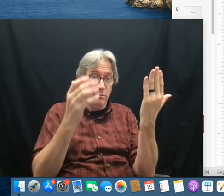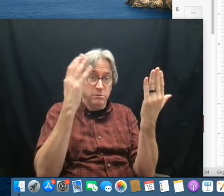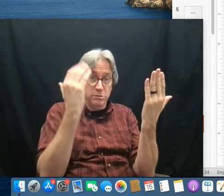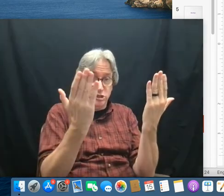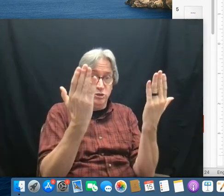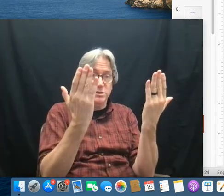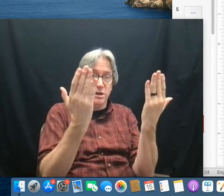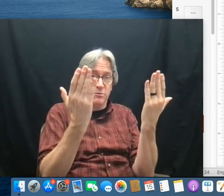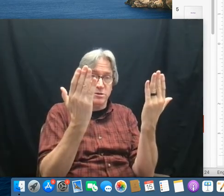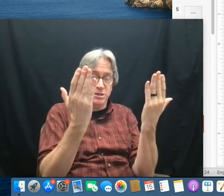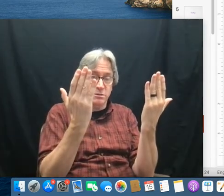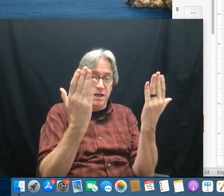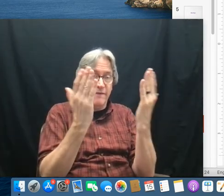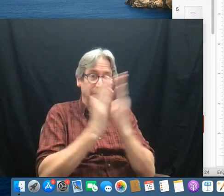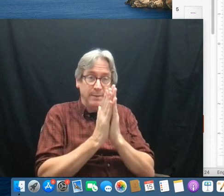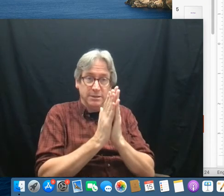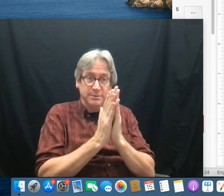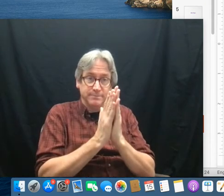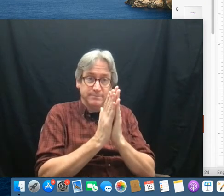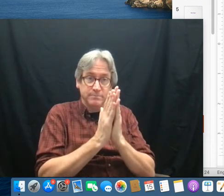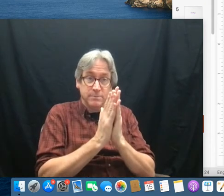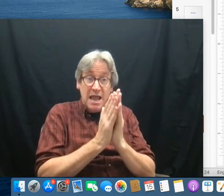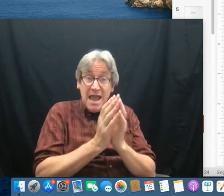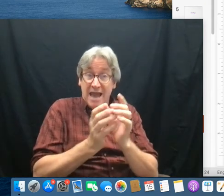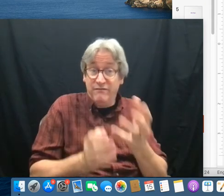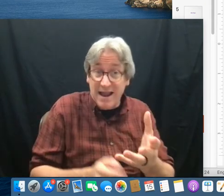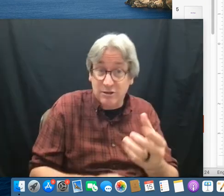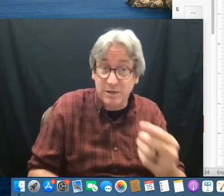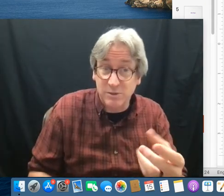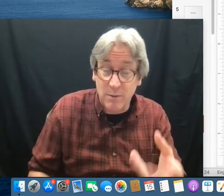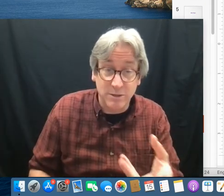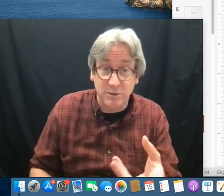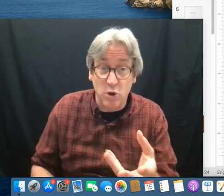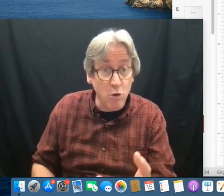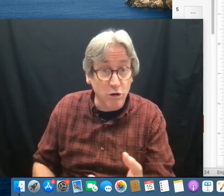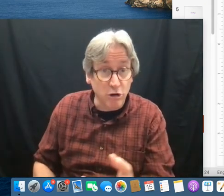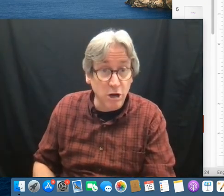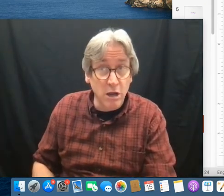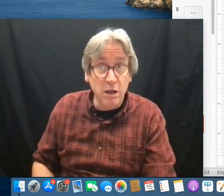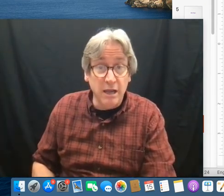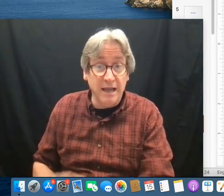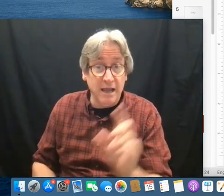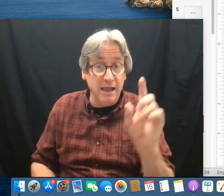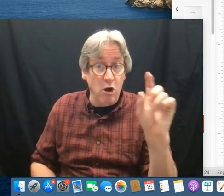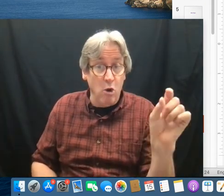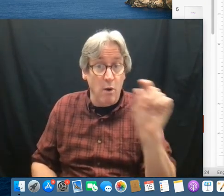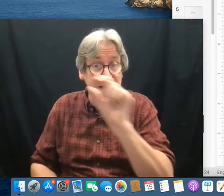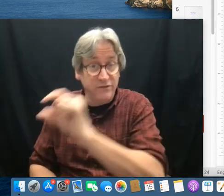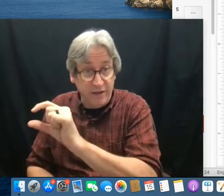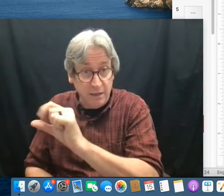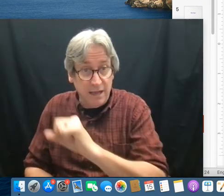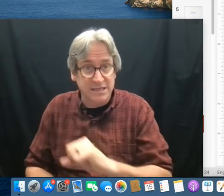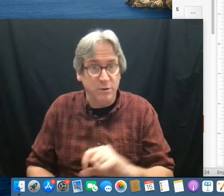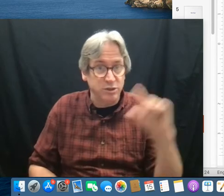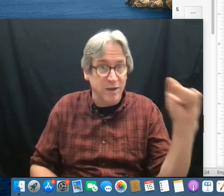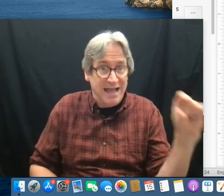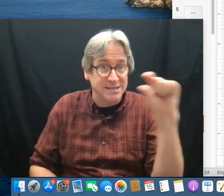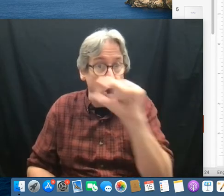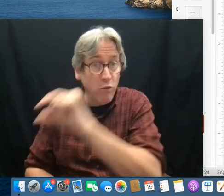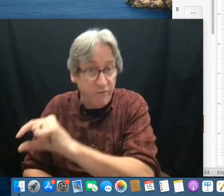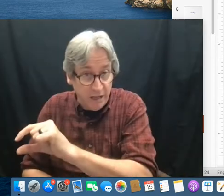Bob and Sue went on a date. Bob and Sue. Well, actually, that would be two subjects. Bob